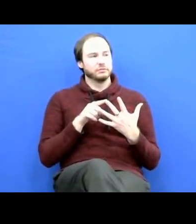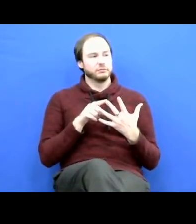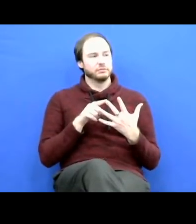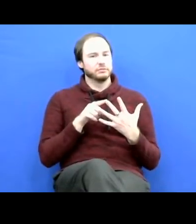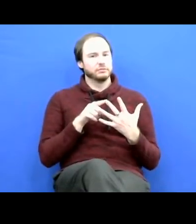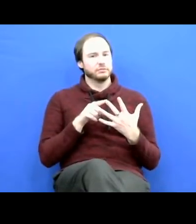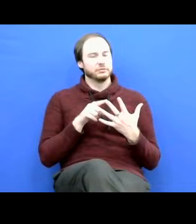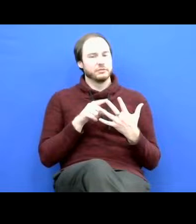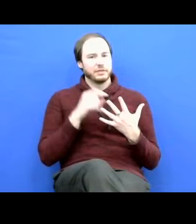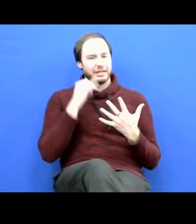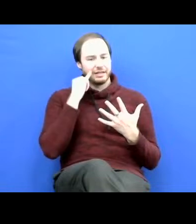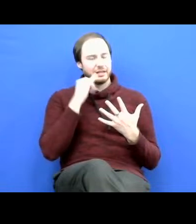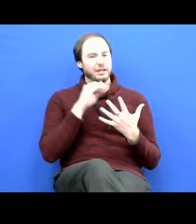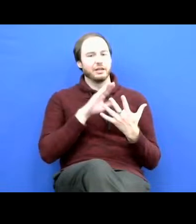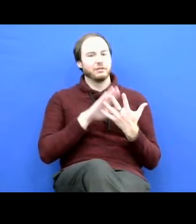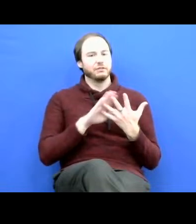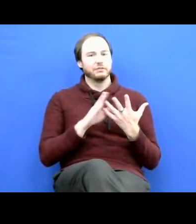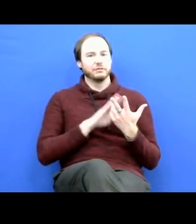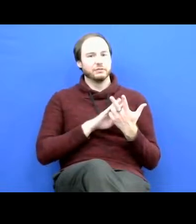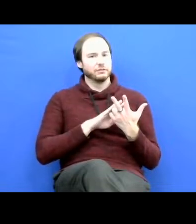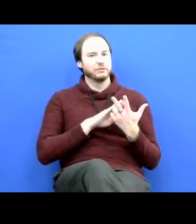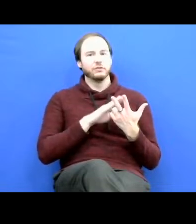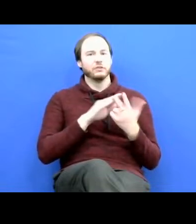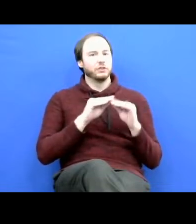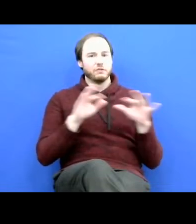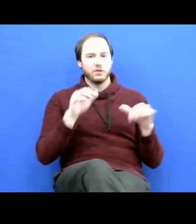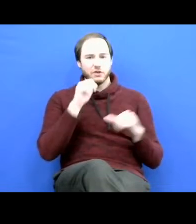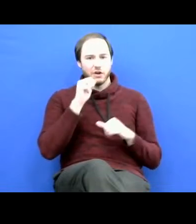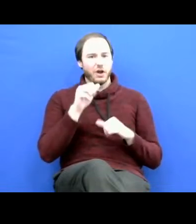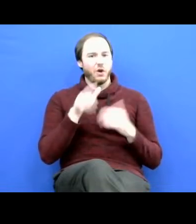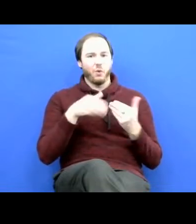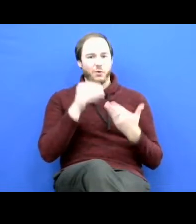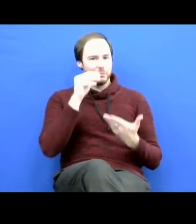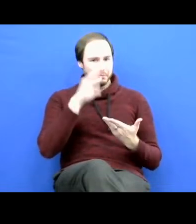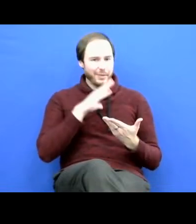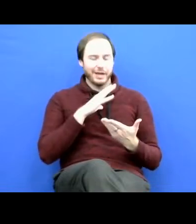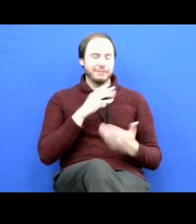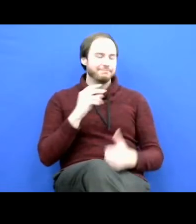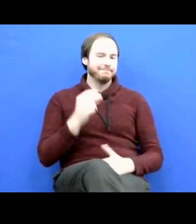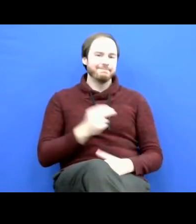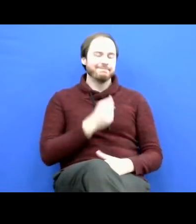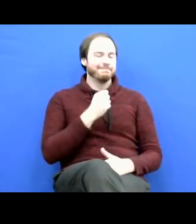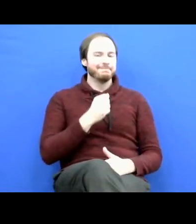not having a woman on the town board again. But I know that